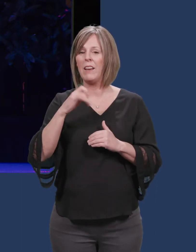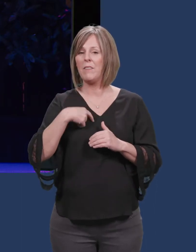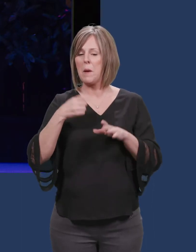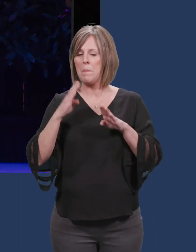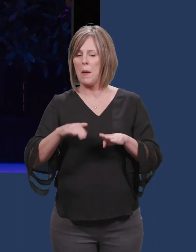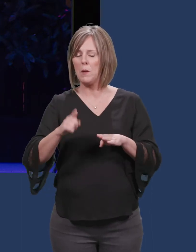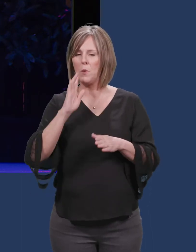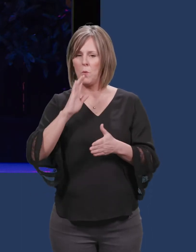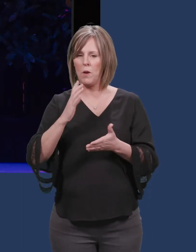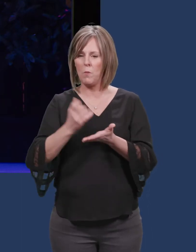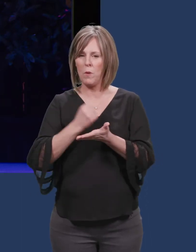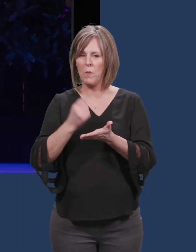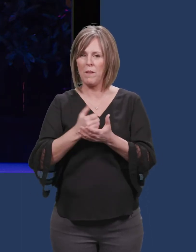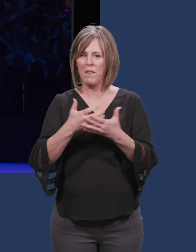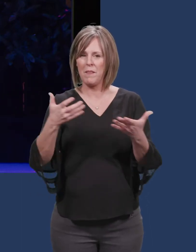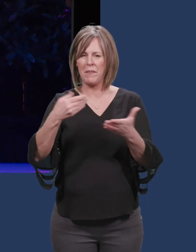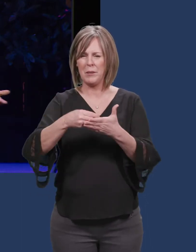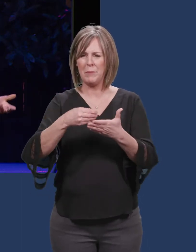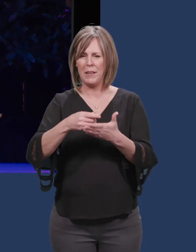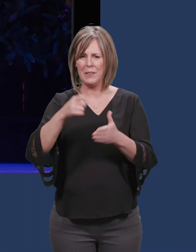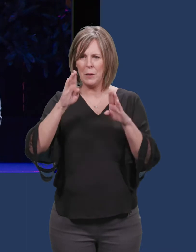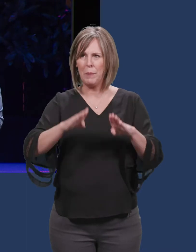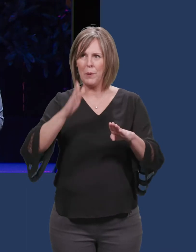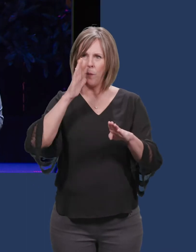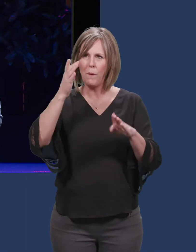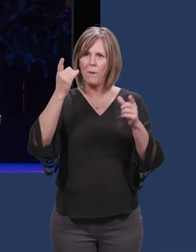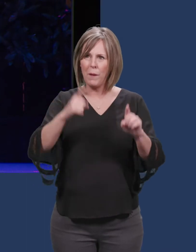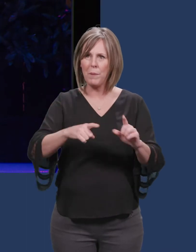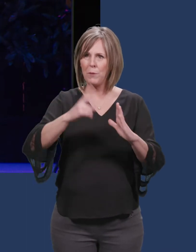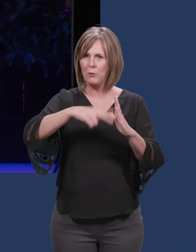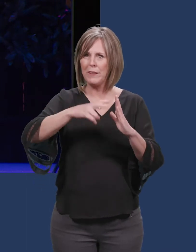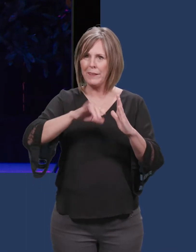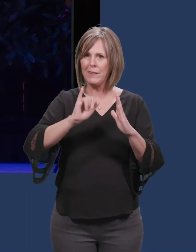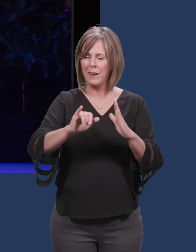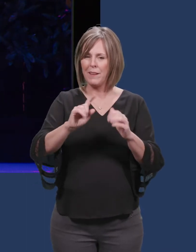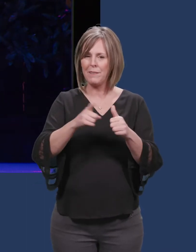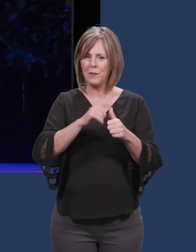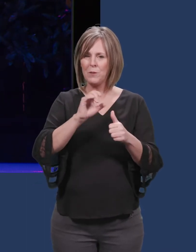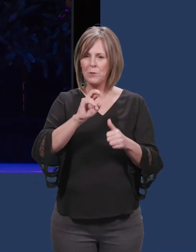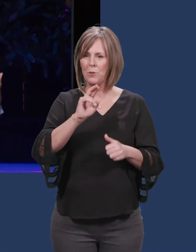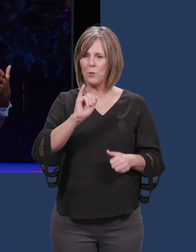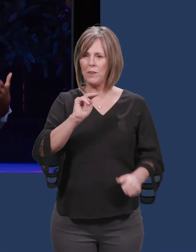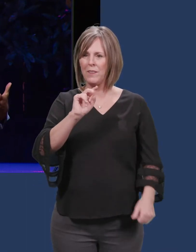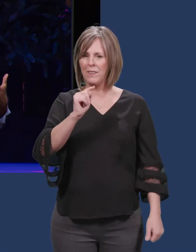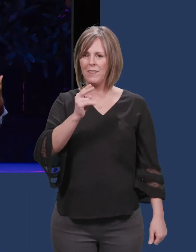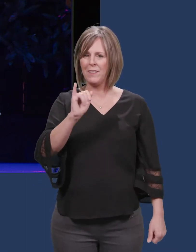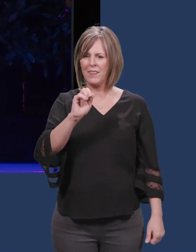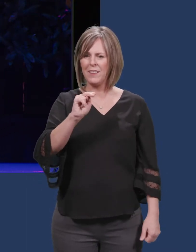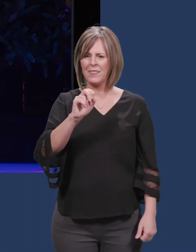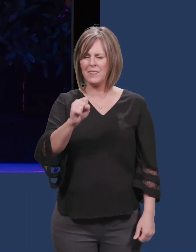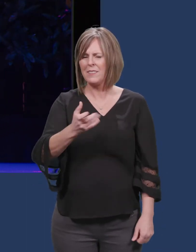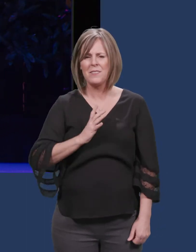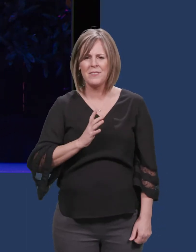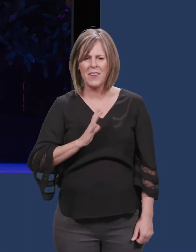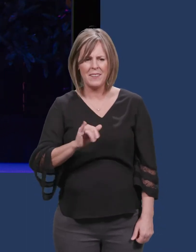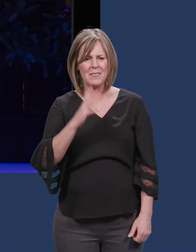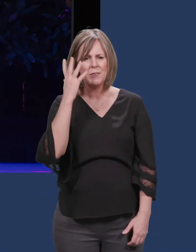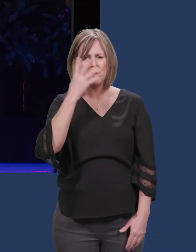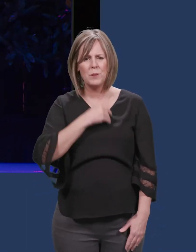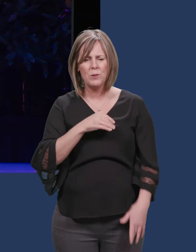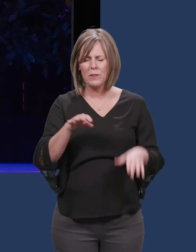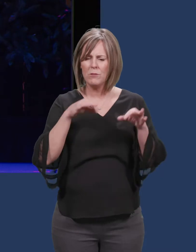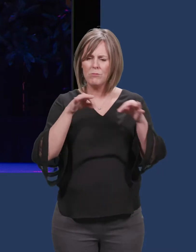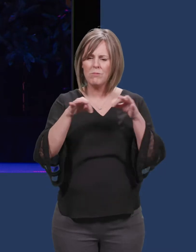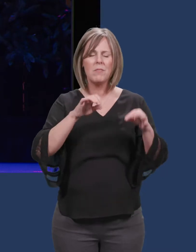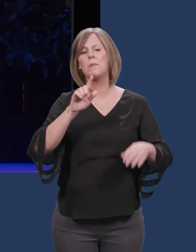you'd lose. And there's nothing wrong with that. I mean, 1 Corinthians 13 is a beautiful description of